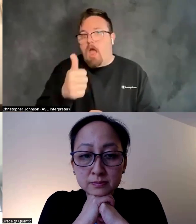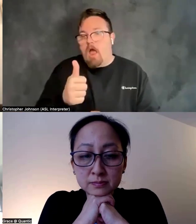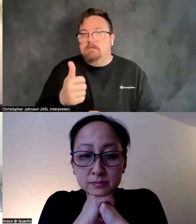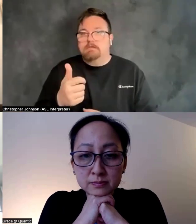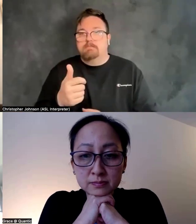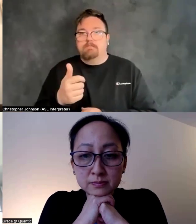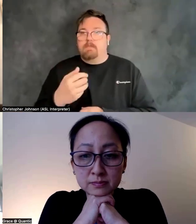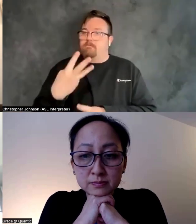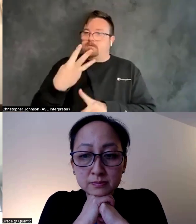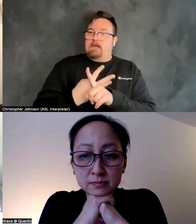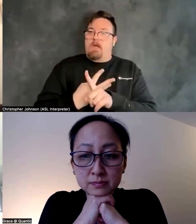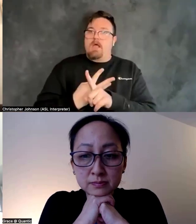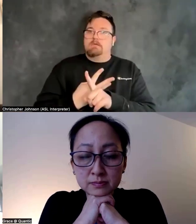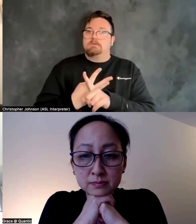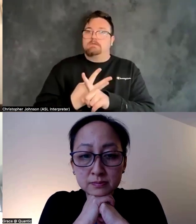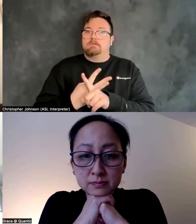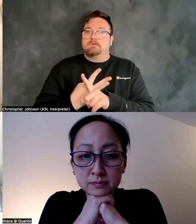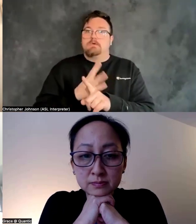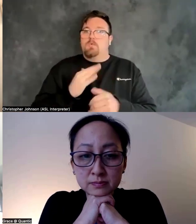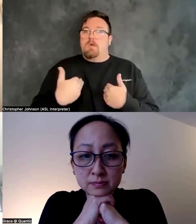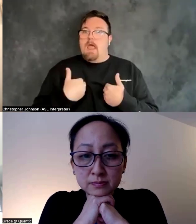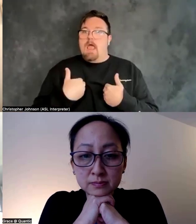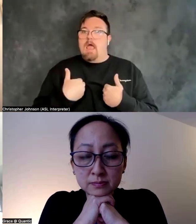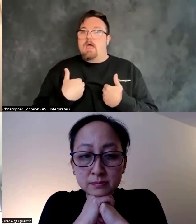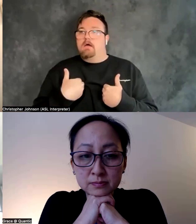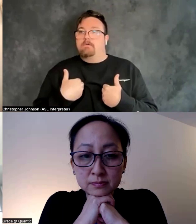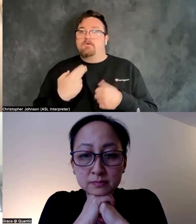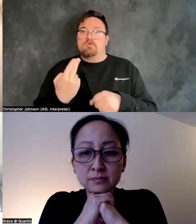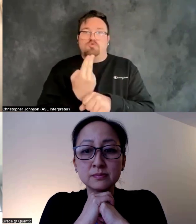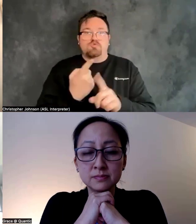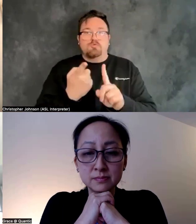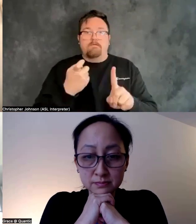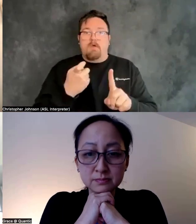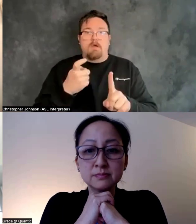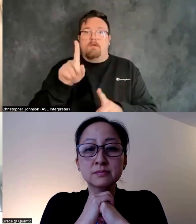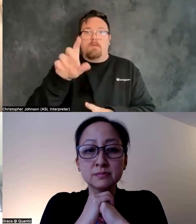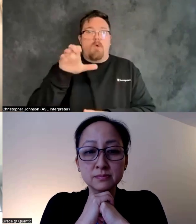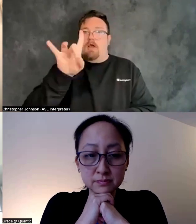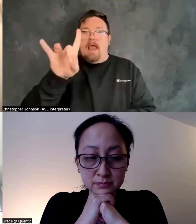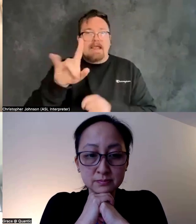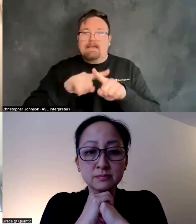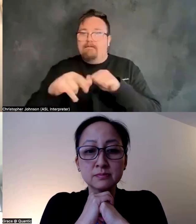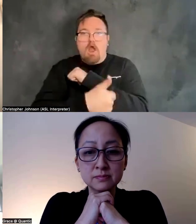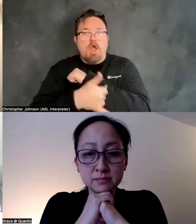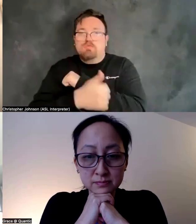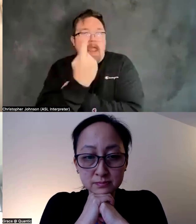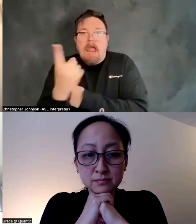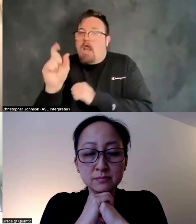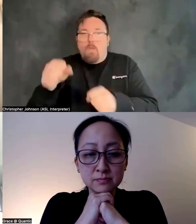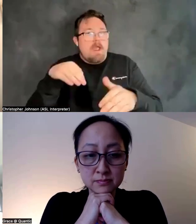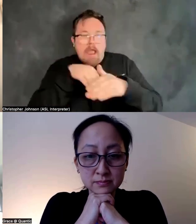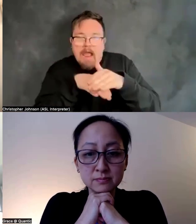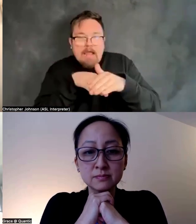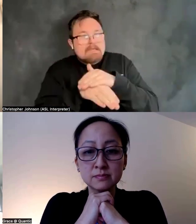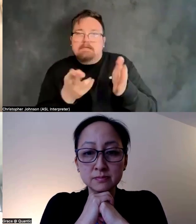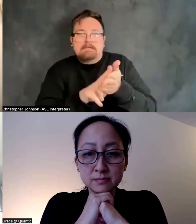last 6 months, we have gotten users from, I think, 168 countries. Anybody can just log on to Hot or Not or